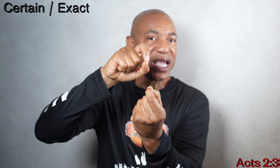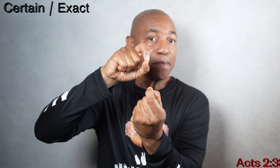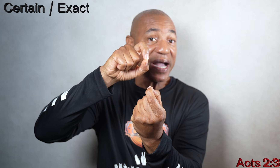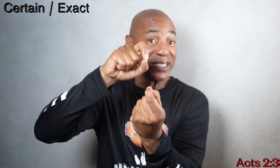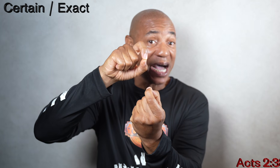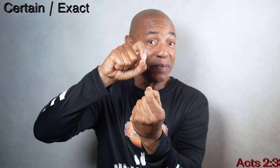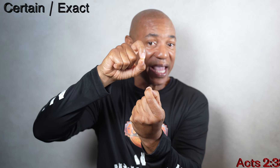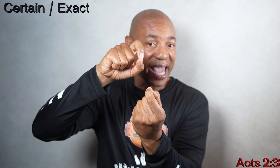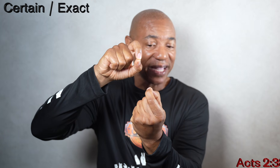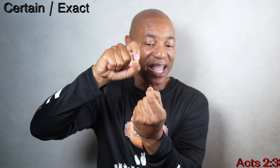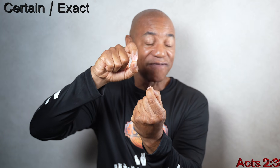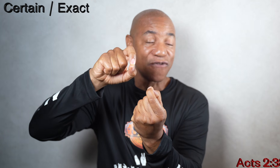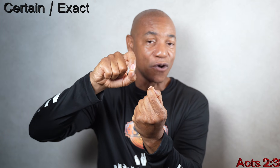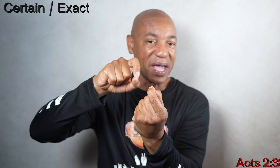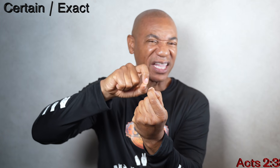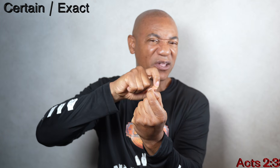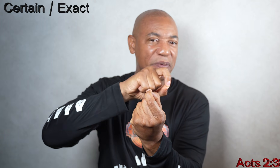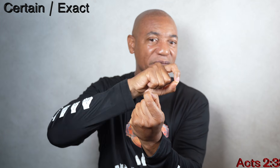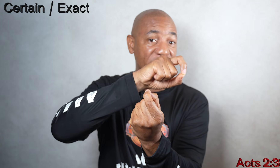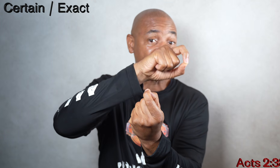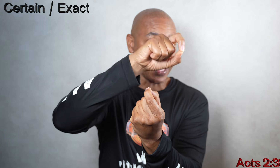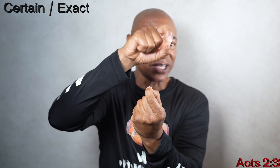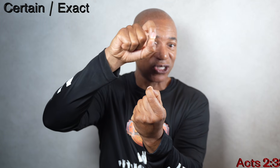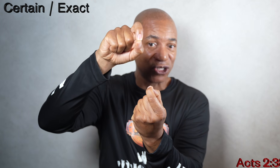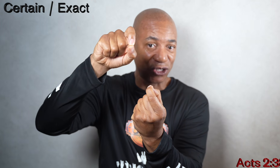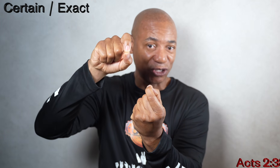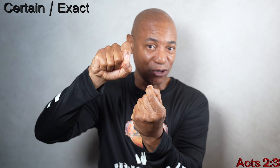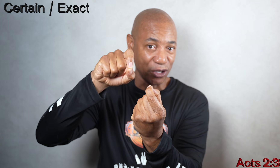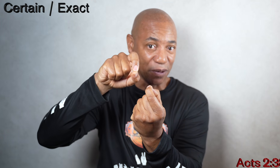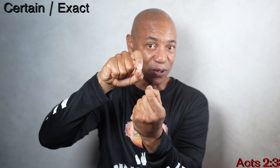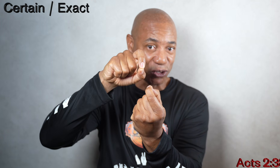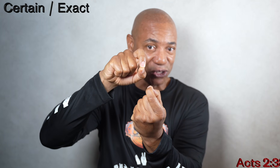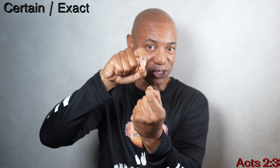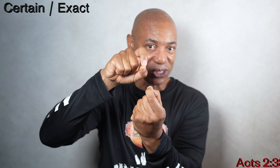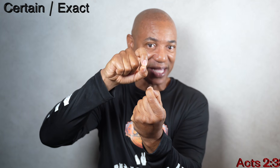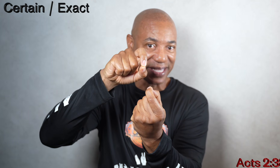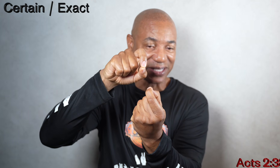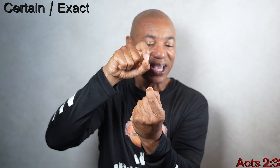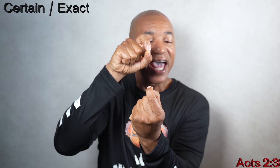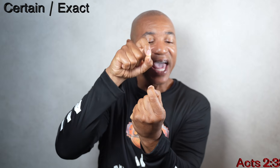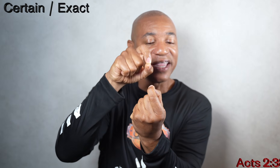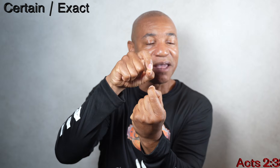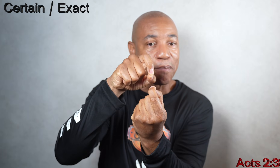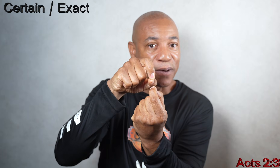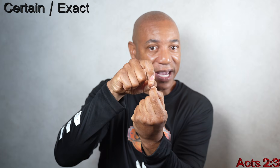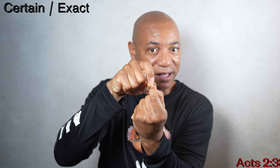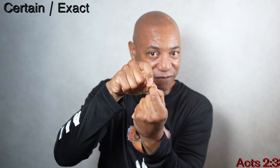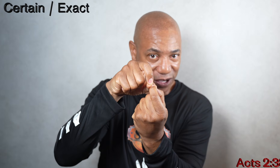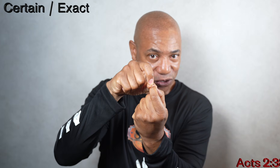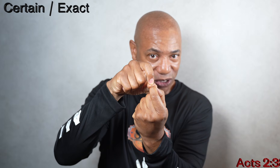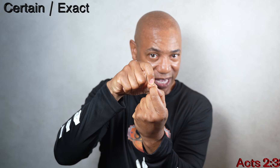my dominant hand and form a little bit of a fancy circular motion just like this, and then bring the fingers